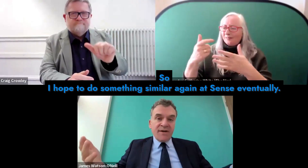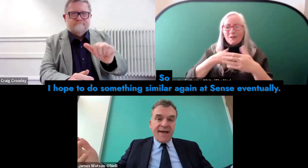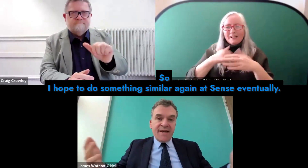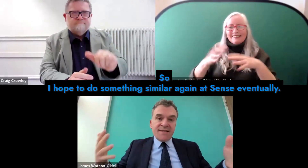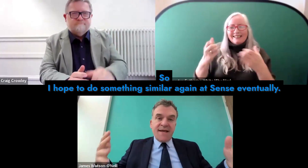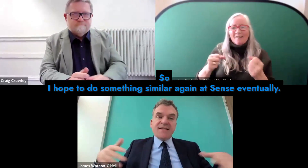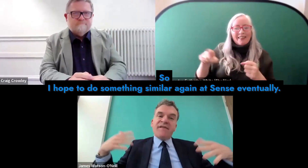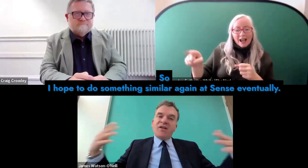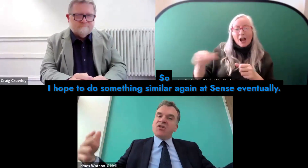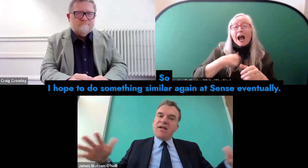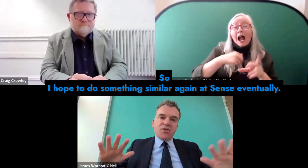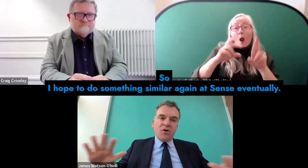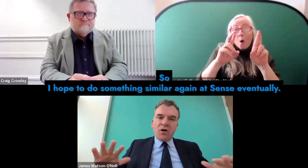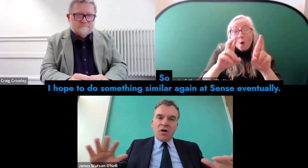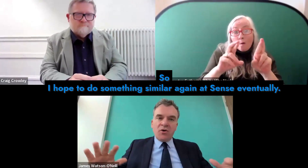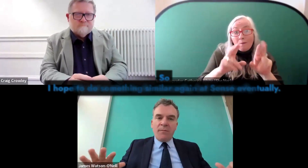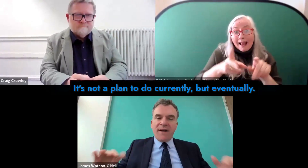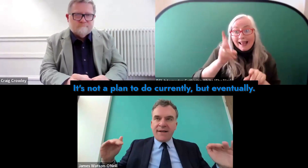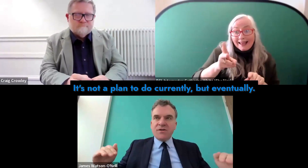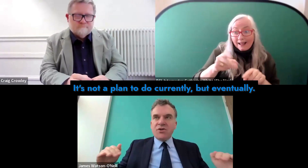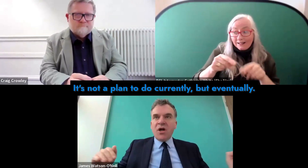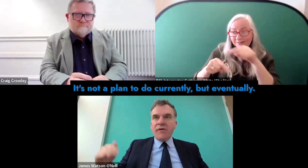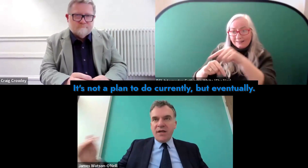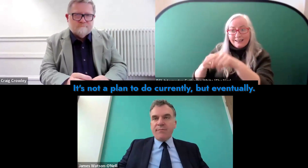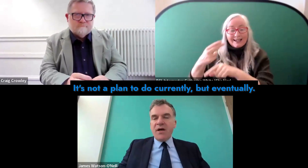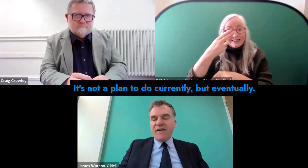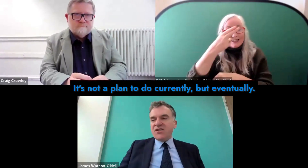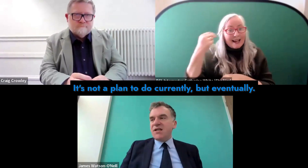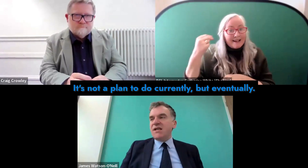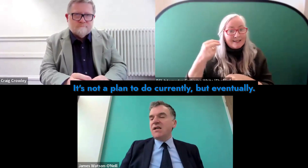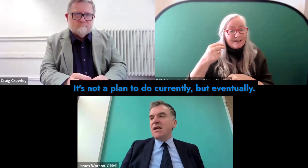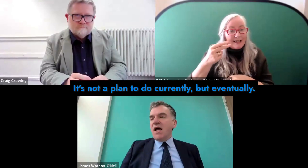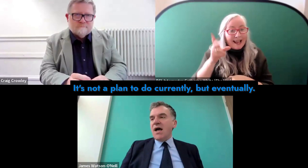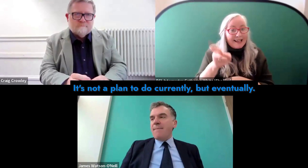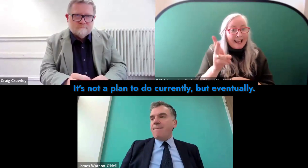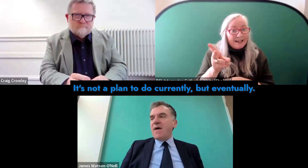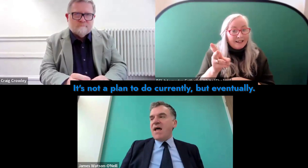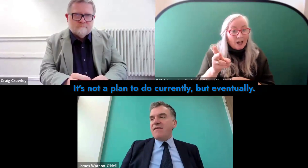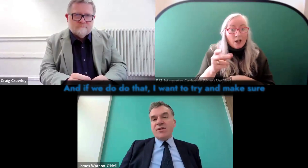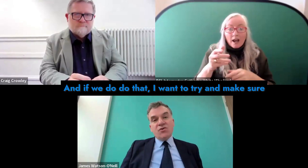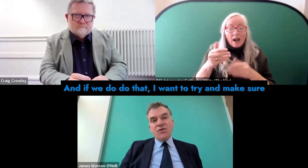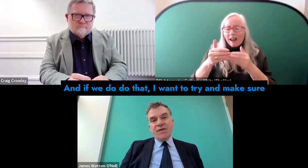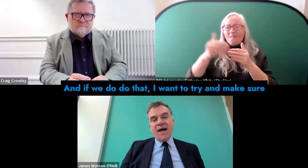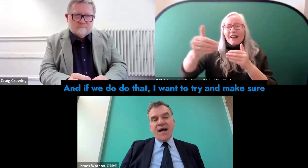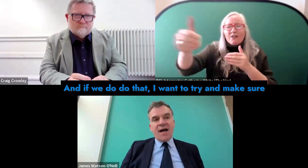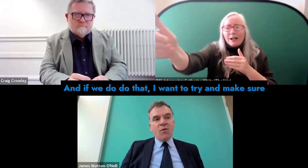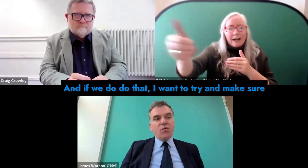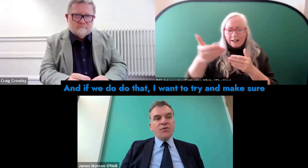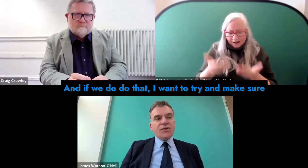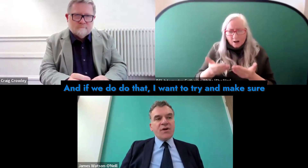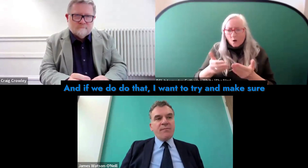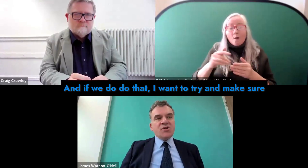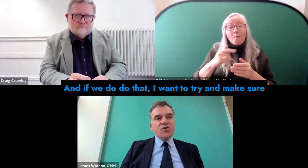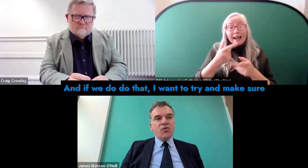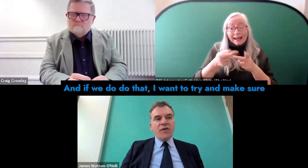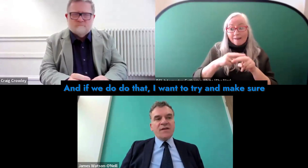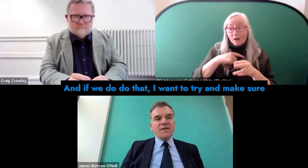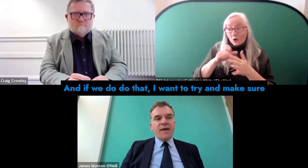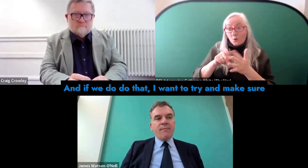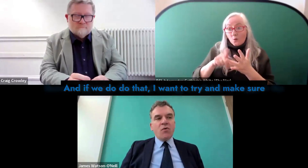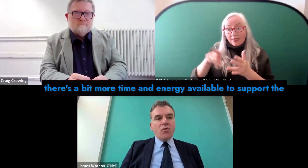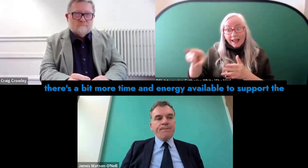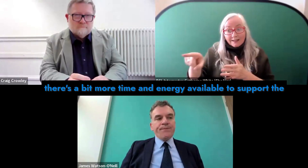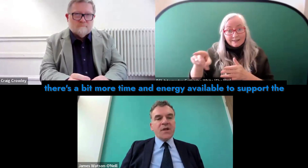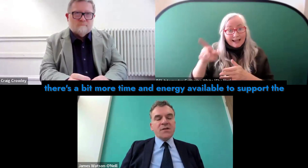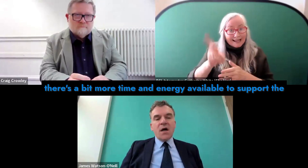hope to do something similar again at Sense eventually. It's not a plan to do currently, but eventually. And if we do that, I want to try and